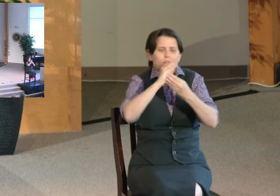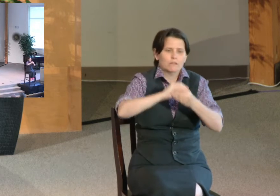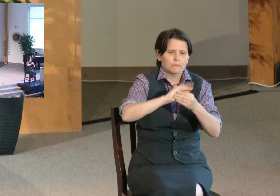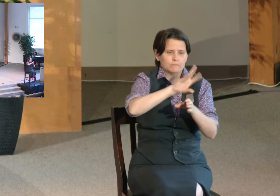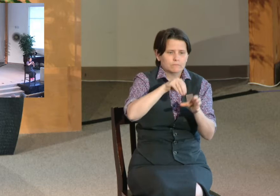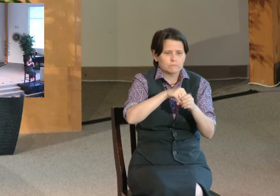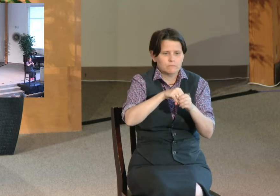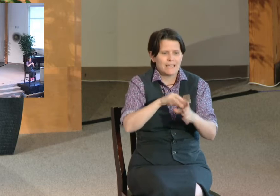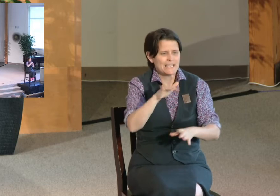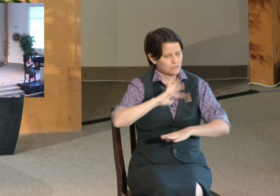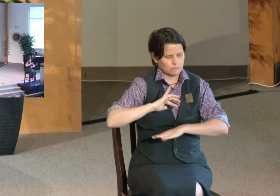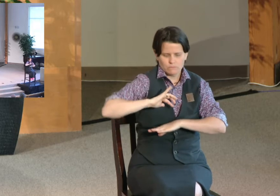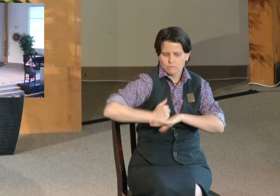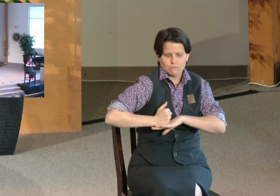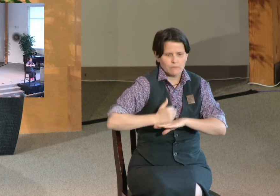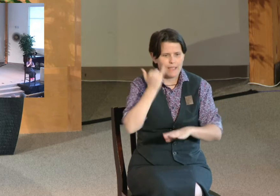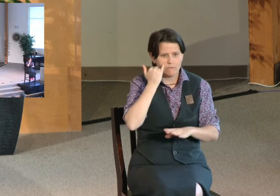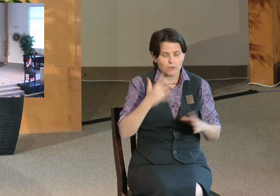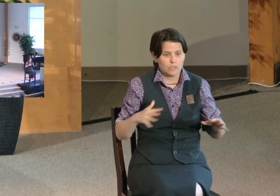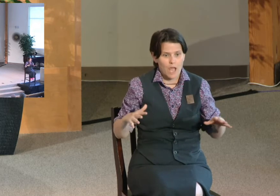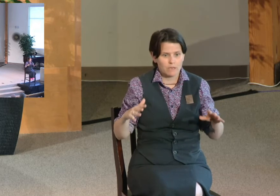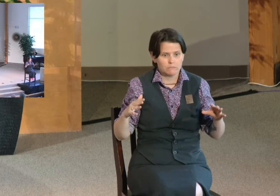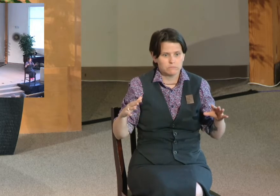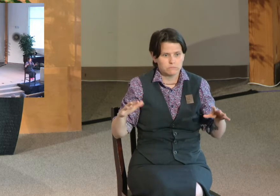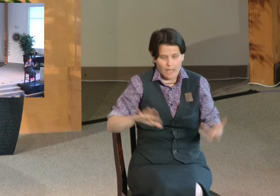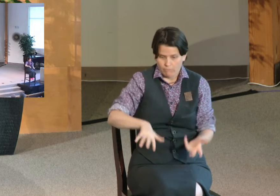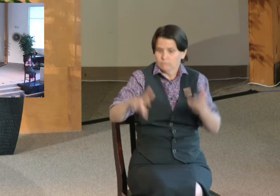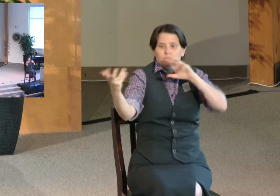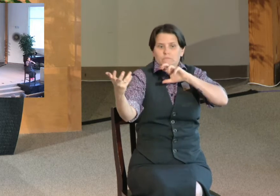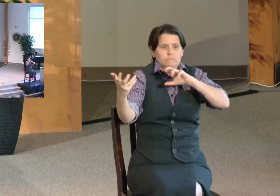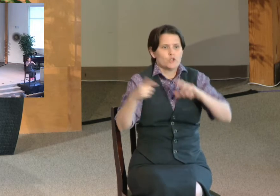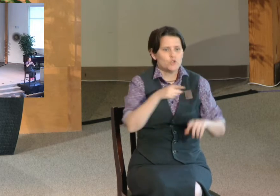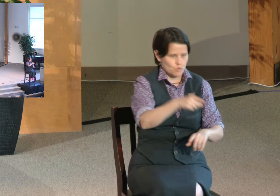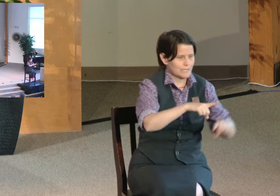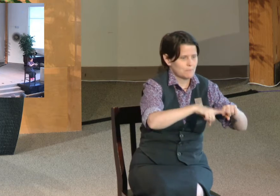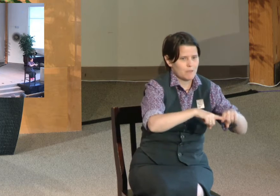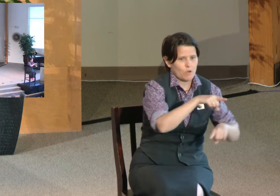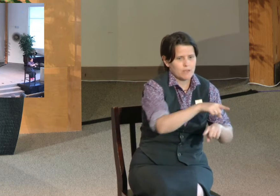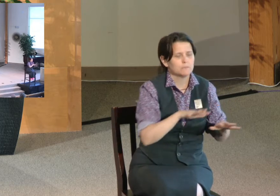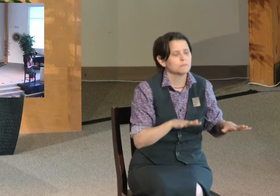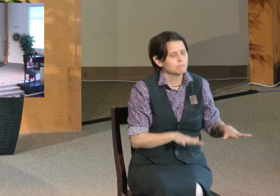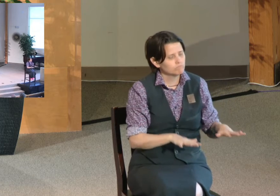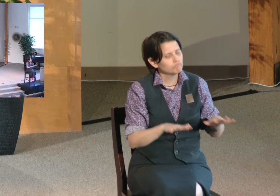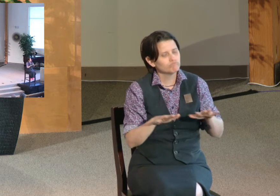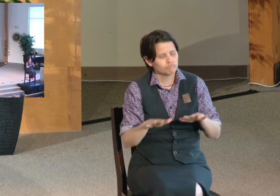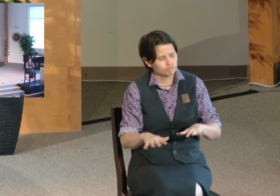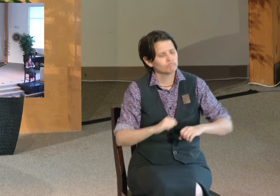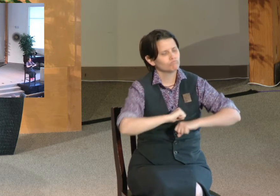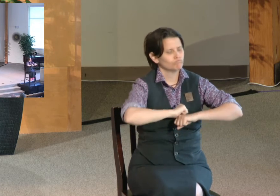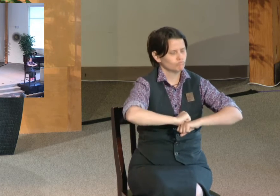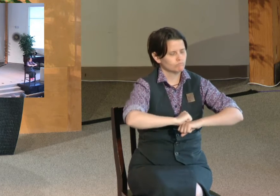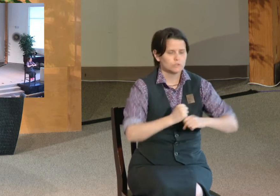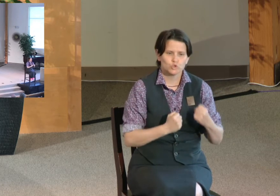And he's the one that others choose to follow. Why? Because he's inspired their creativity and greatness. He's